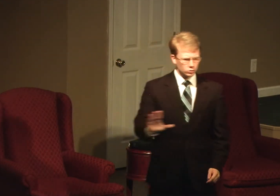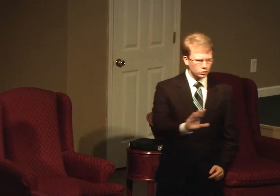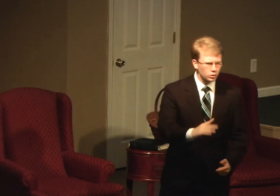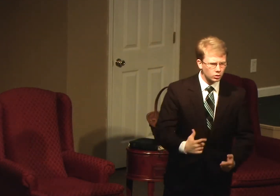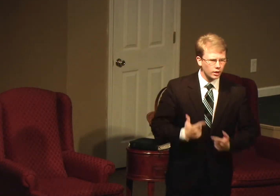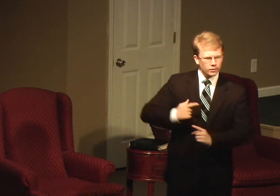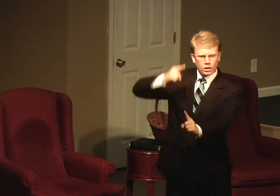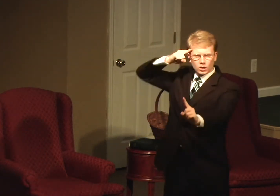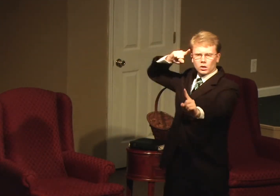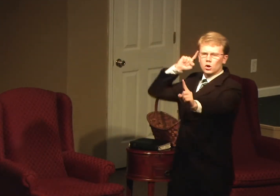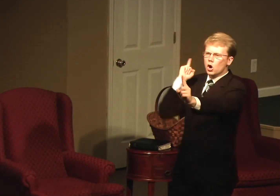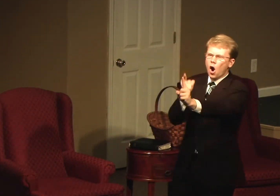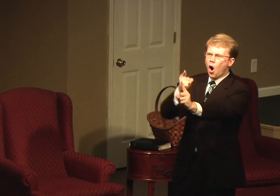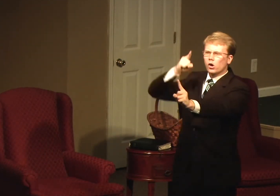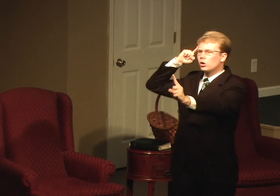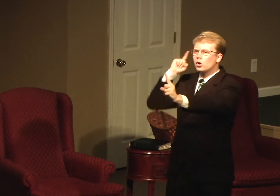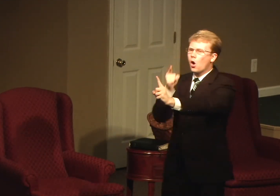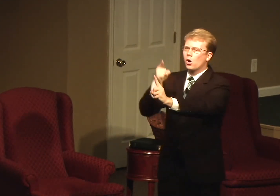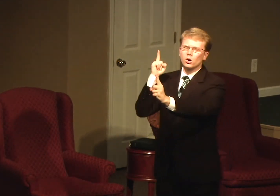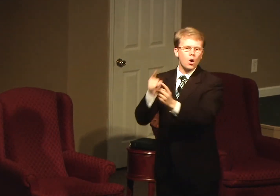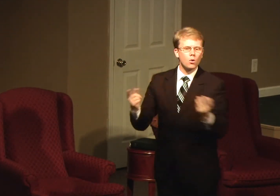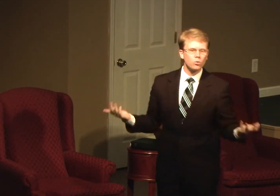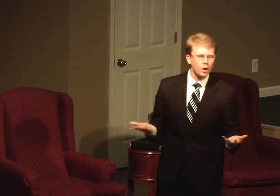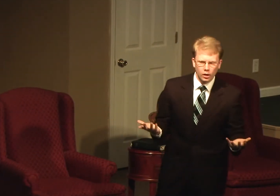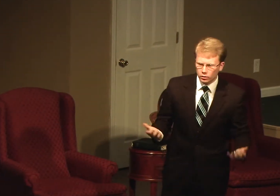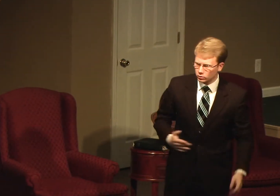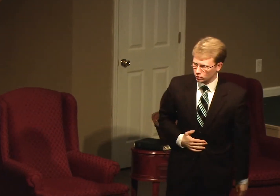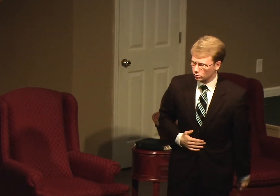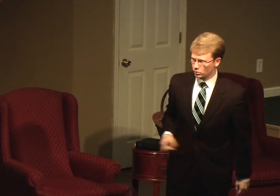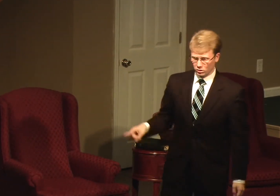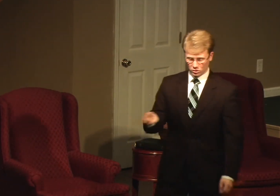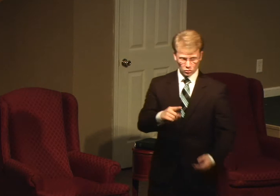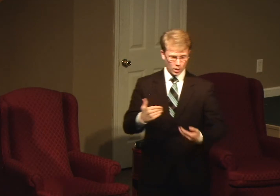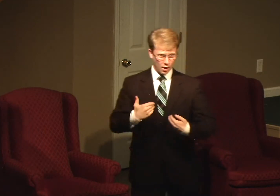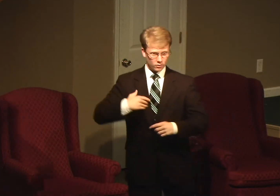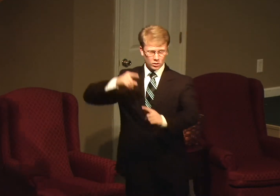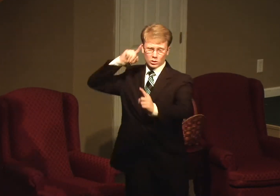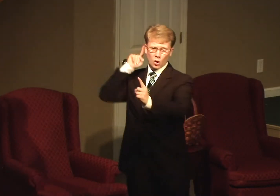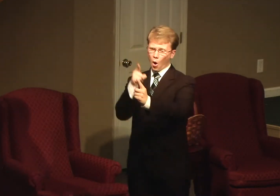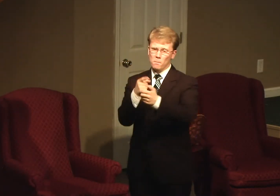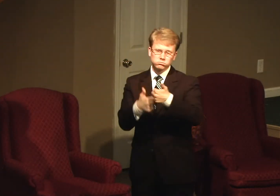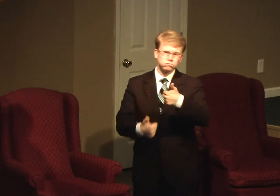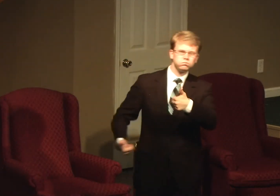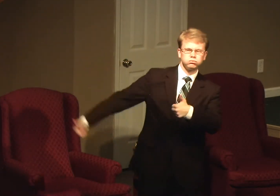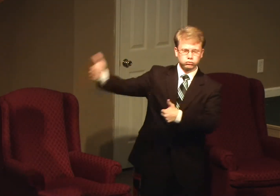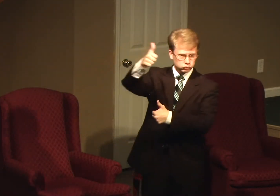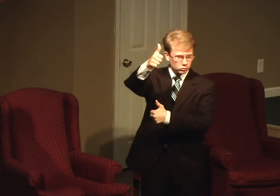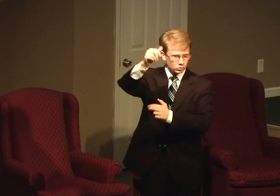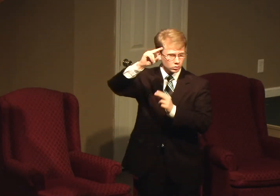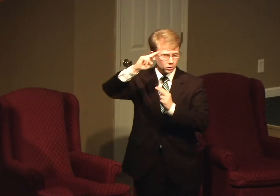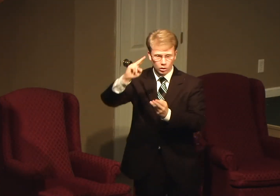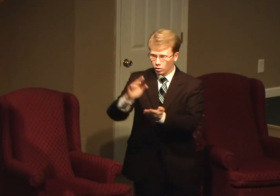life. What about your life? What type of goals do you have? Do you have the goal